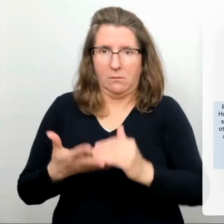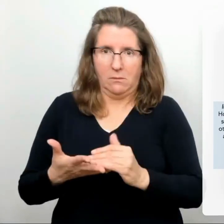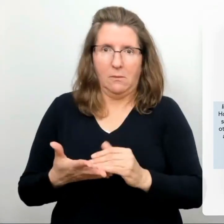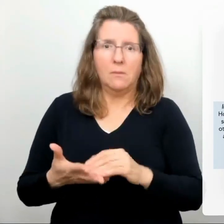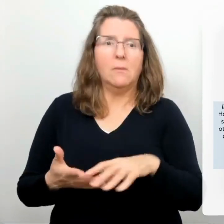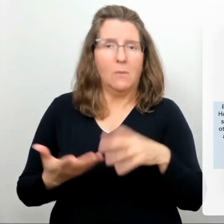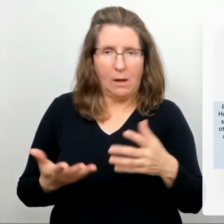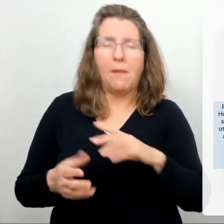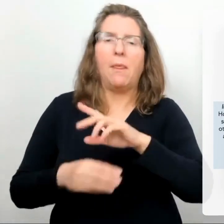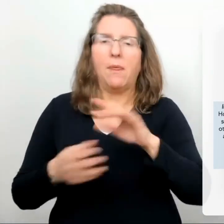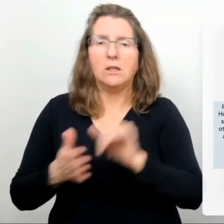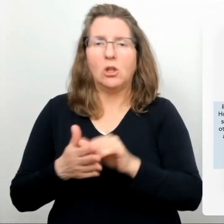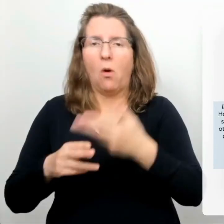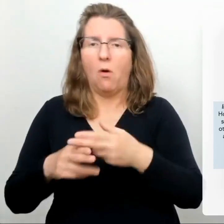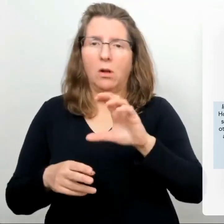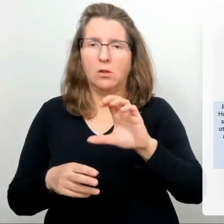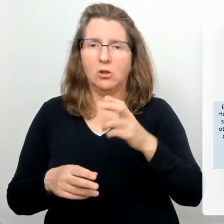it will help him to remember what to do.